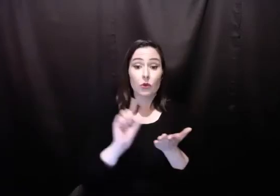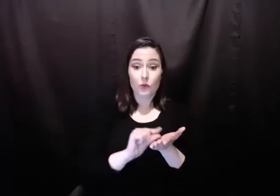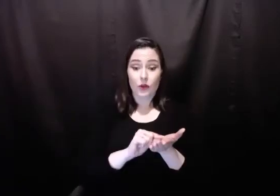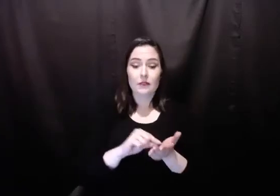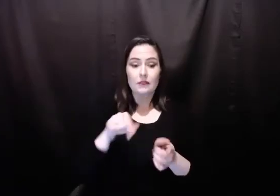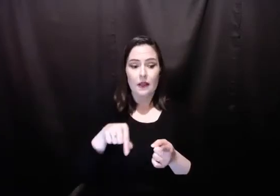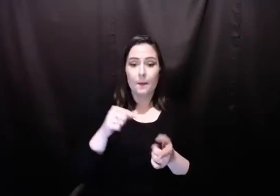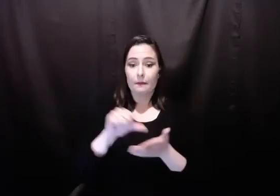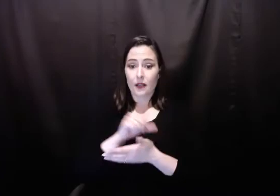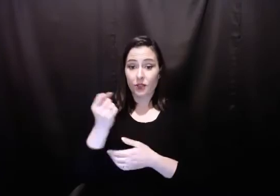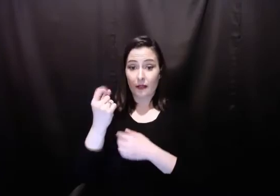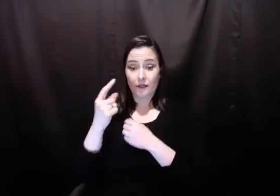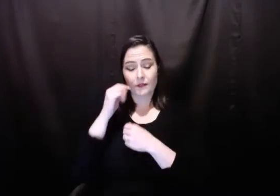truth. Eventually,